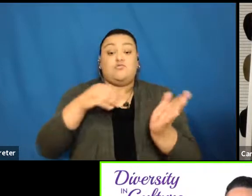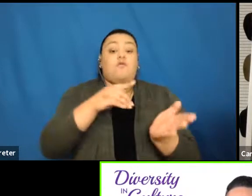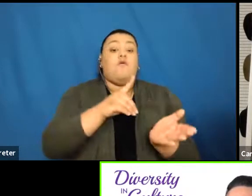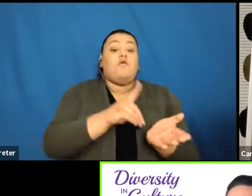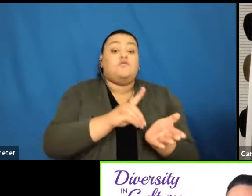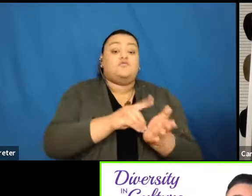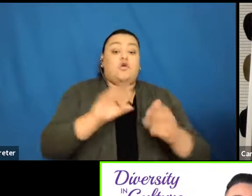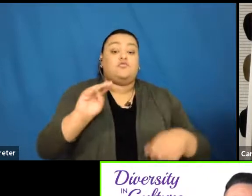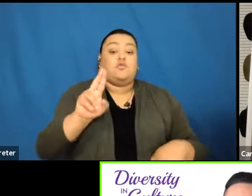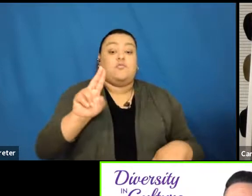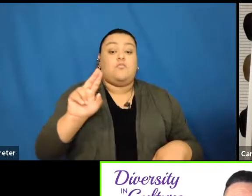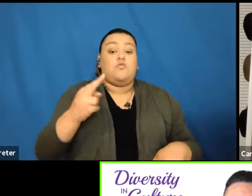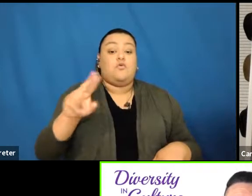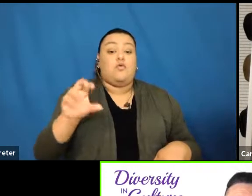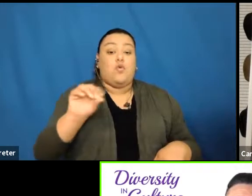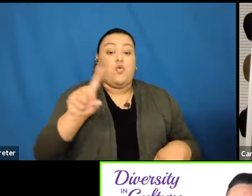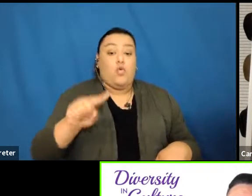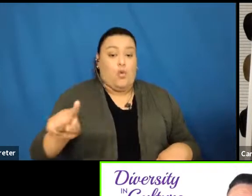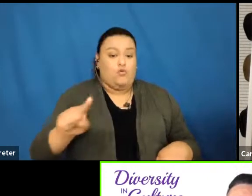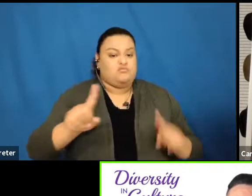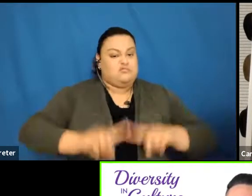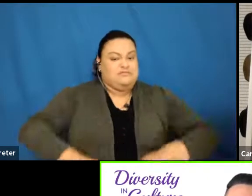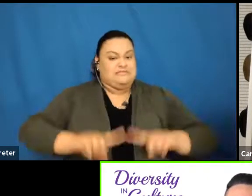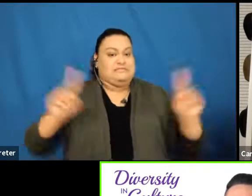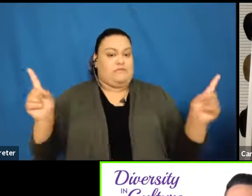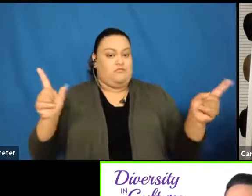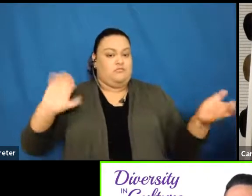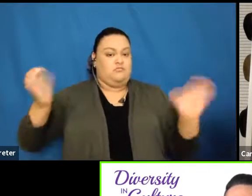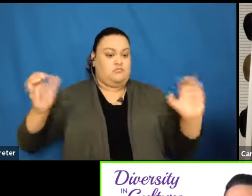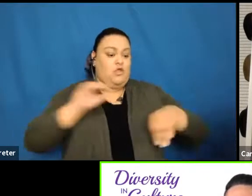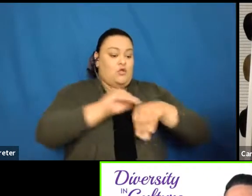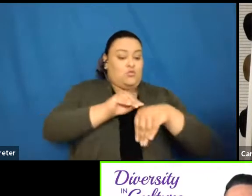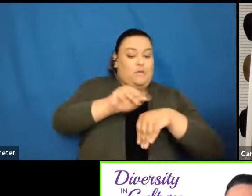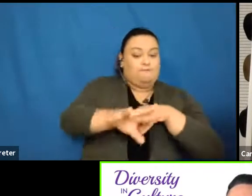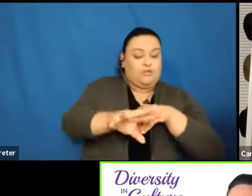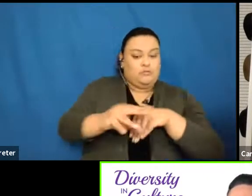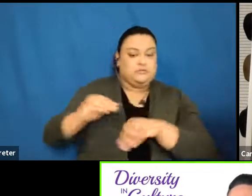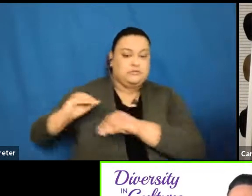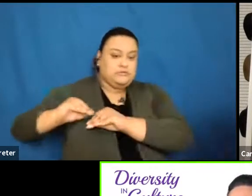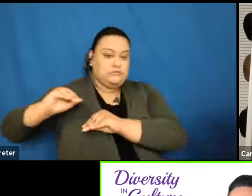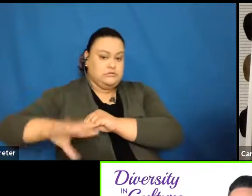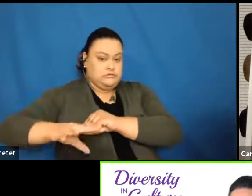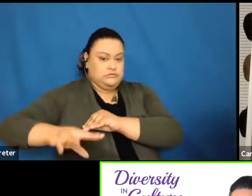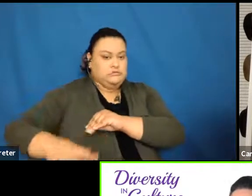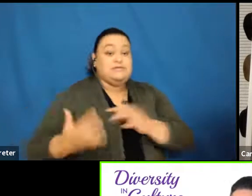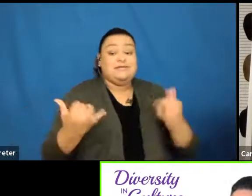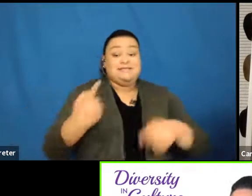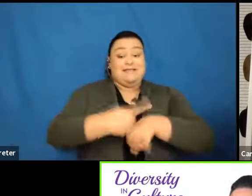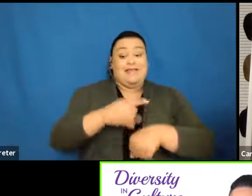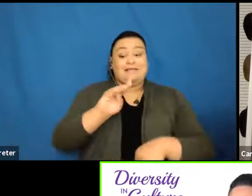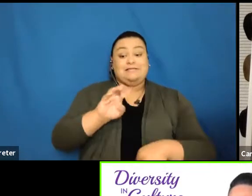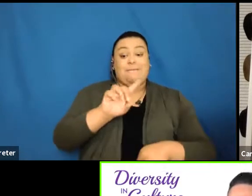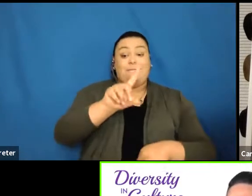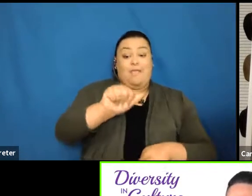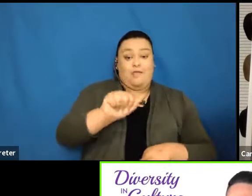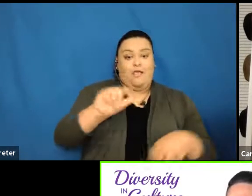difference in influence in today's media than back in your time as a college student?